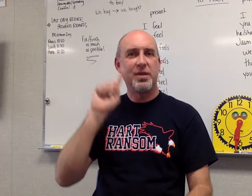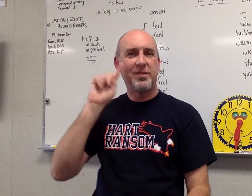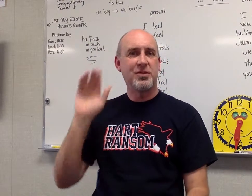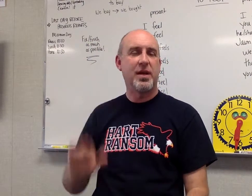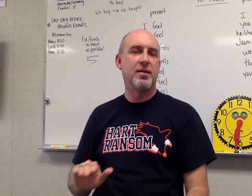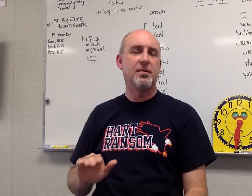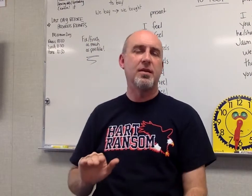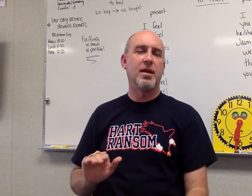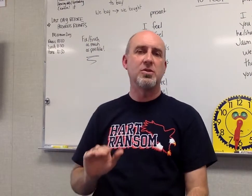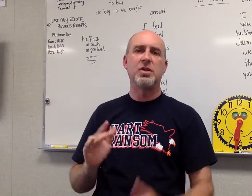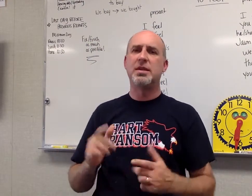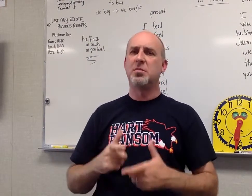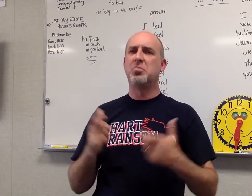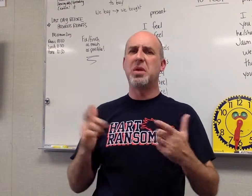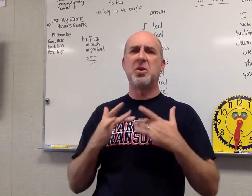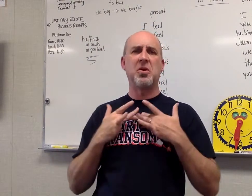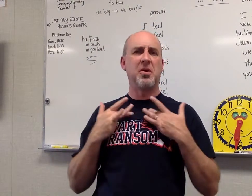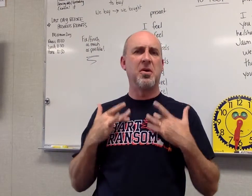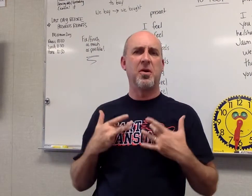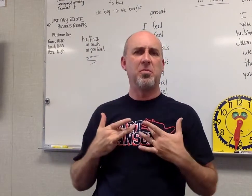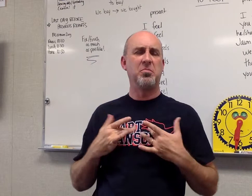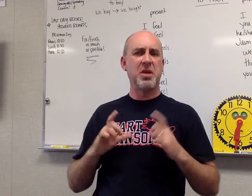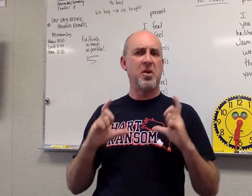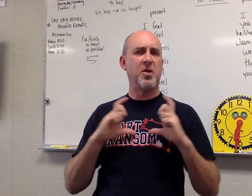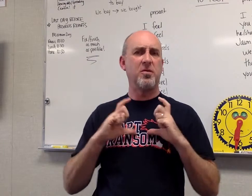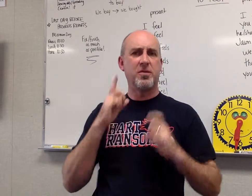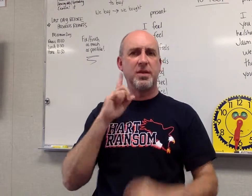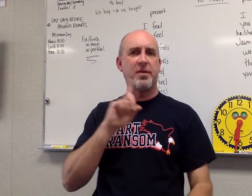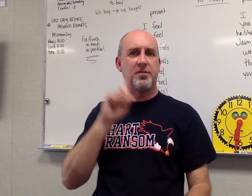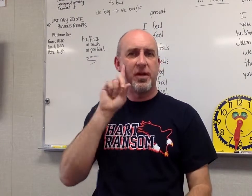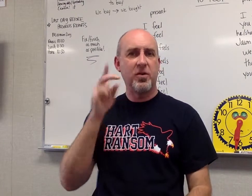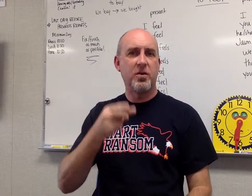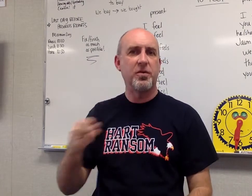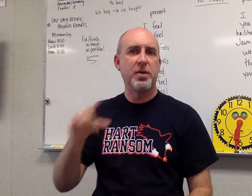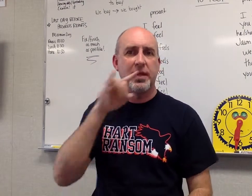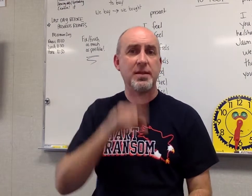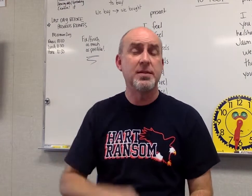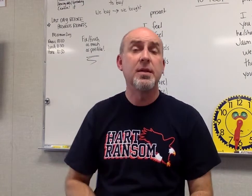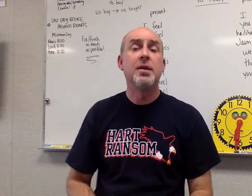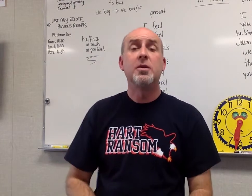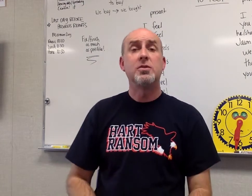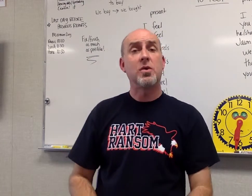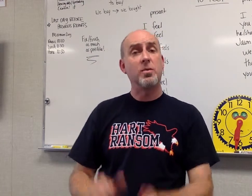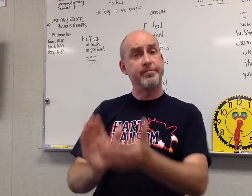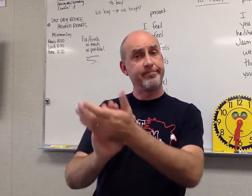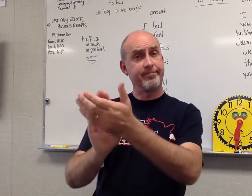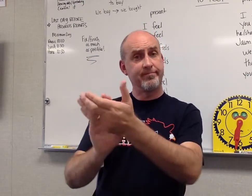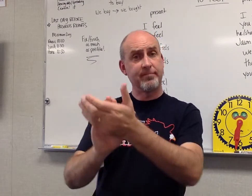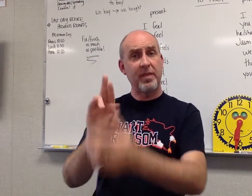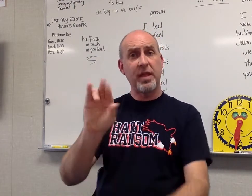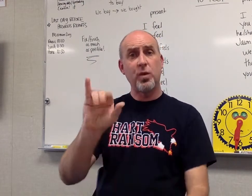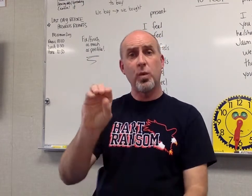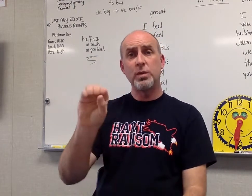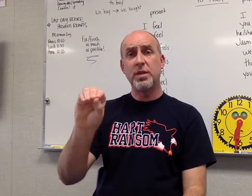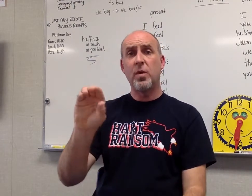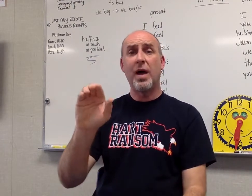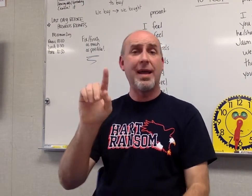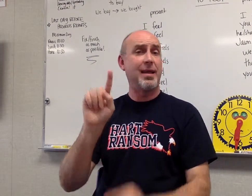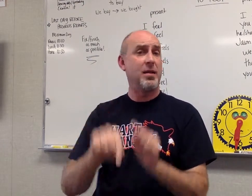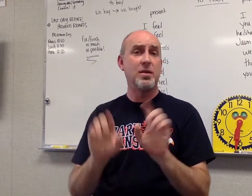deaf child, and she has a big heart for deaf and hard of hearing kids. So thank you, Rocio. I cannot